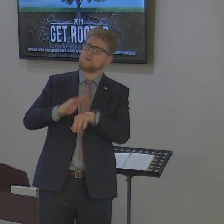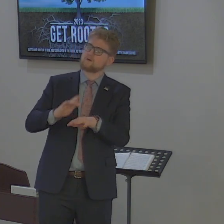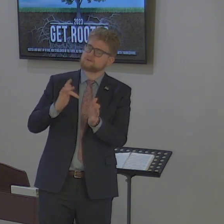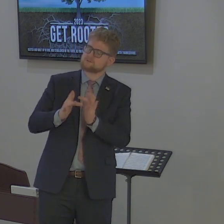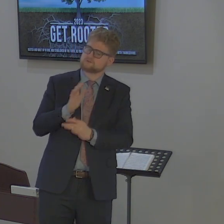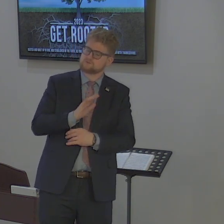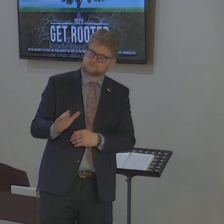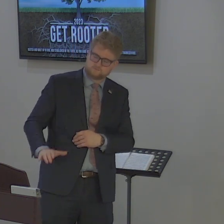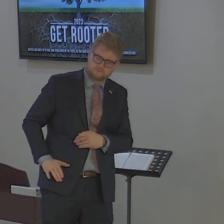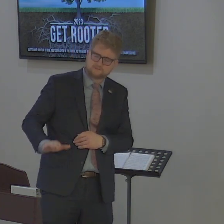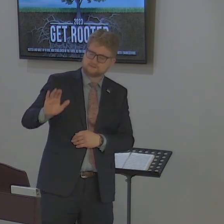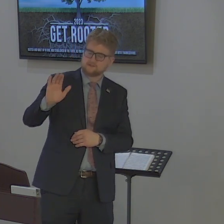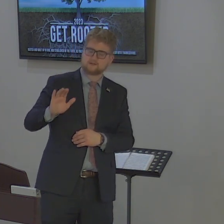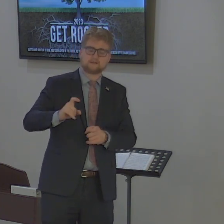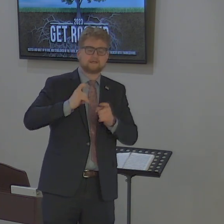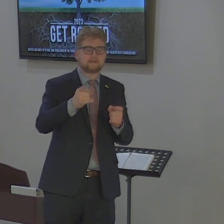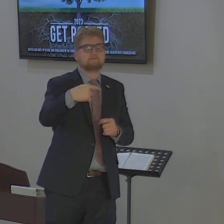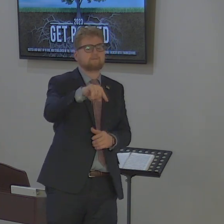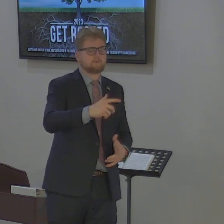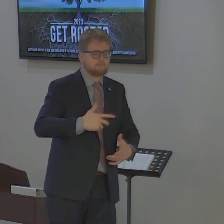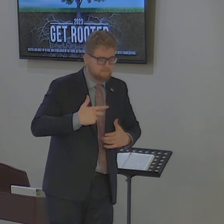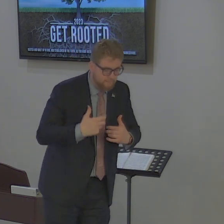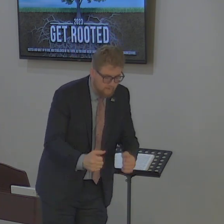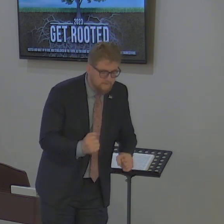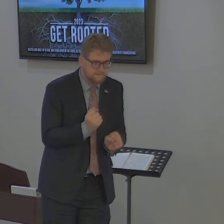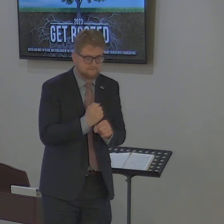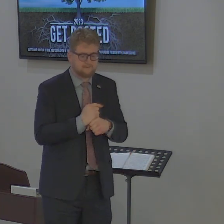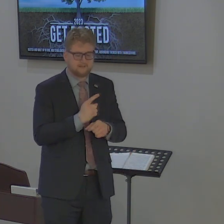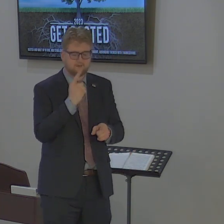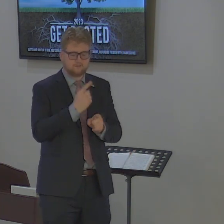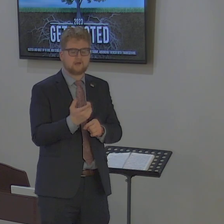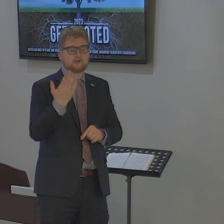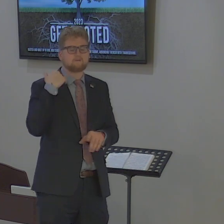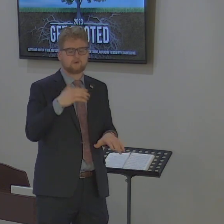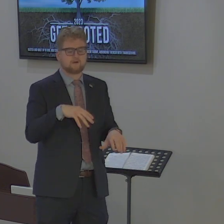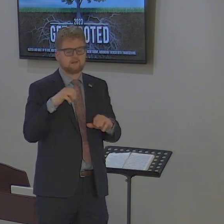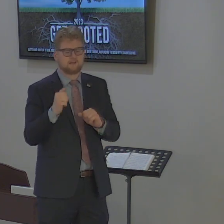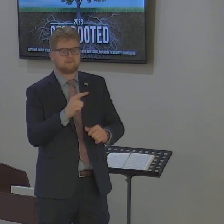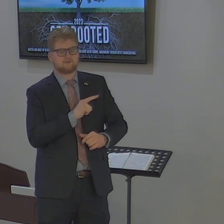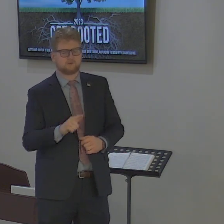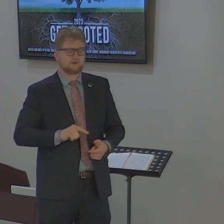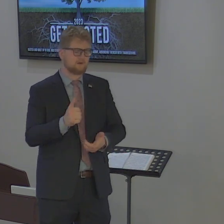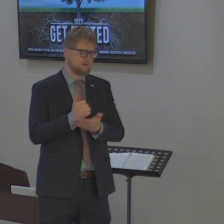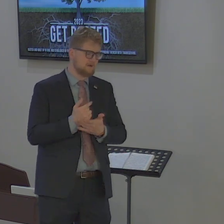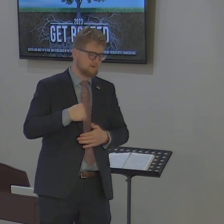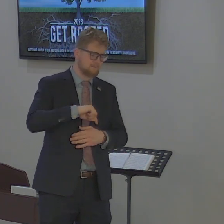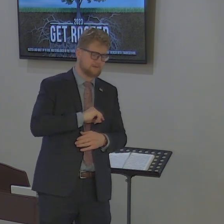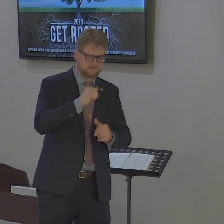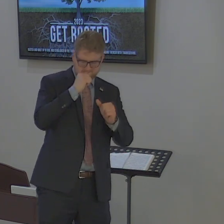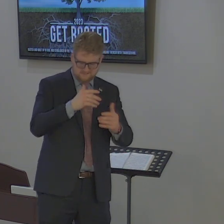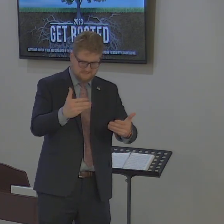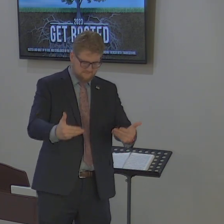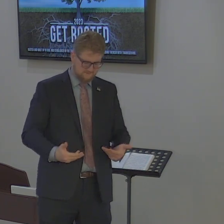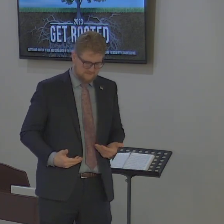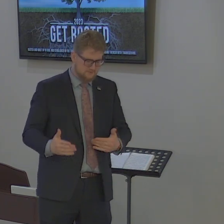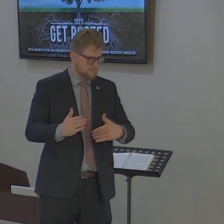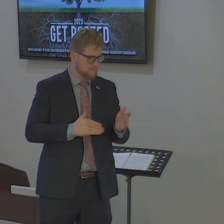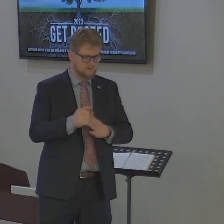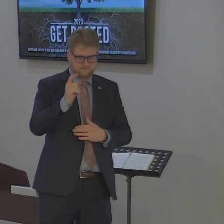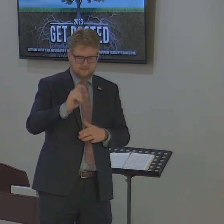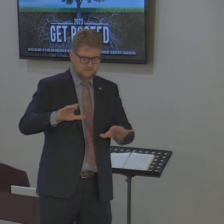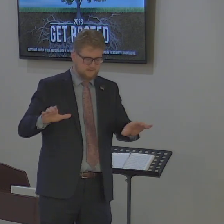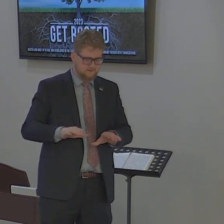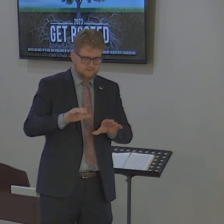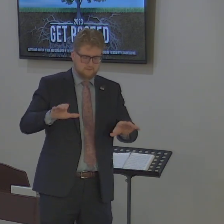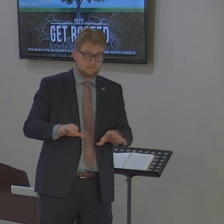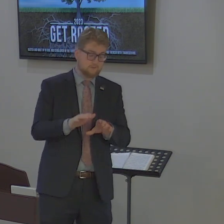boldness and courage to come forward and get that right before they leave. Lord, you help us, Father. You bless the invitation. Whatever we need to do business with you, God,